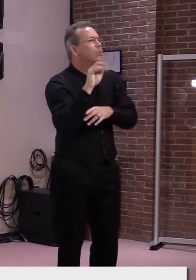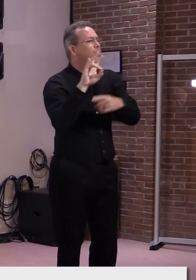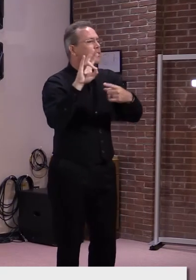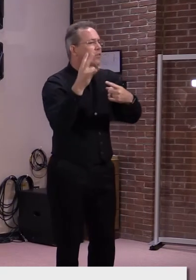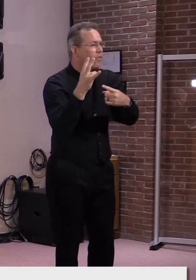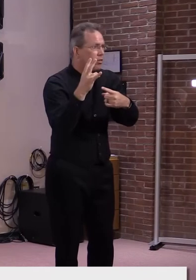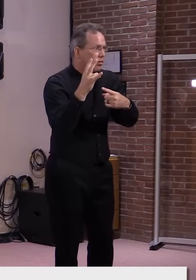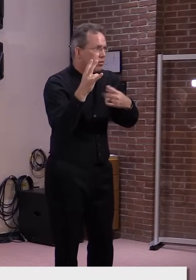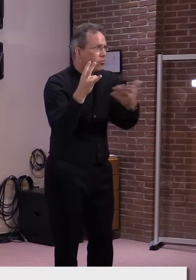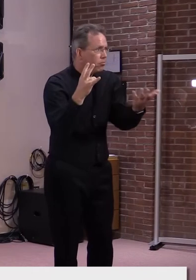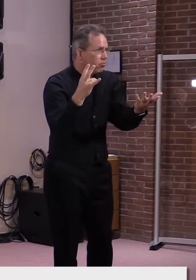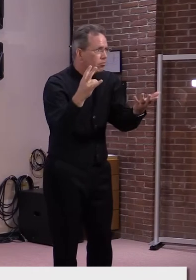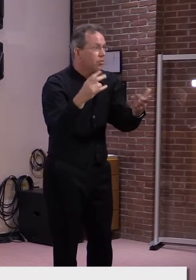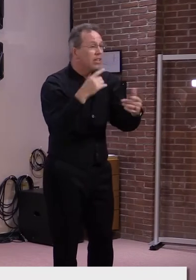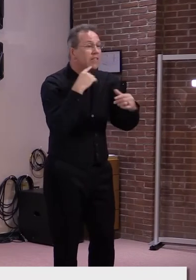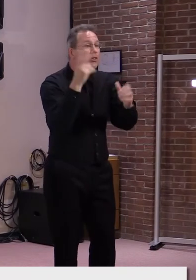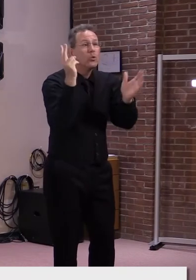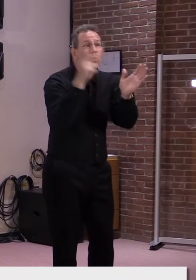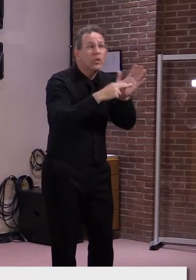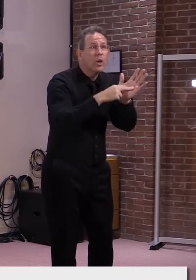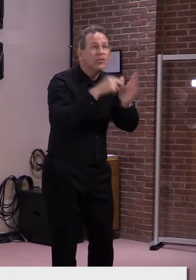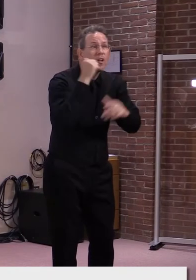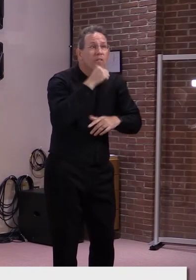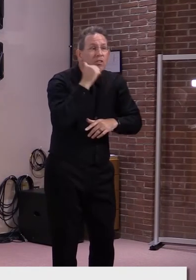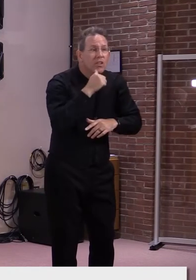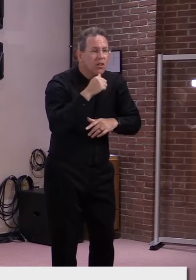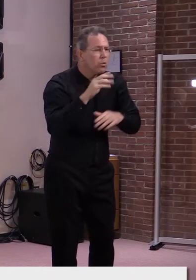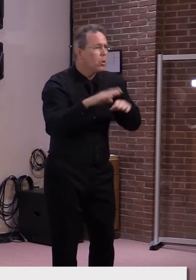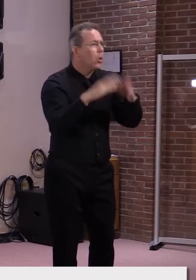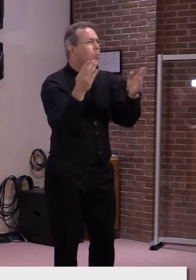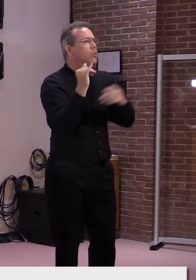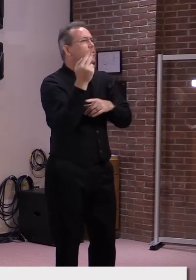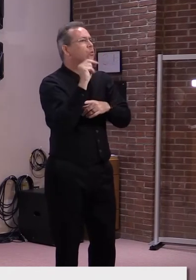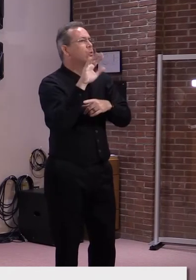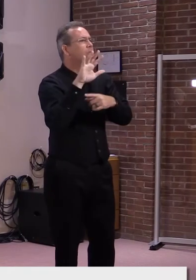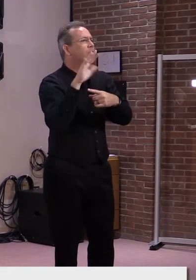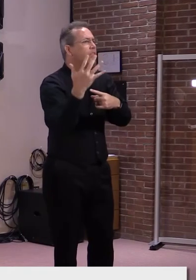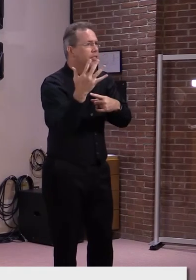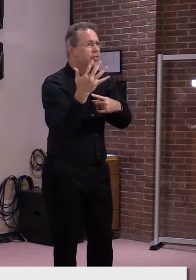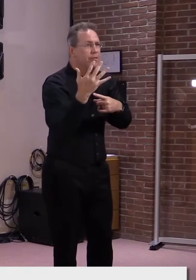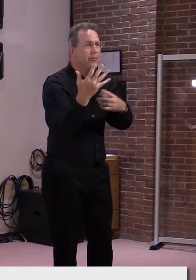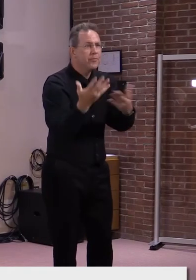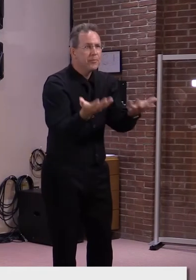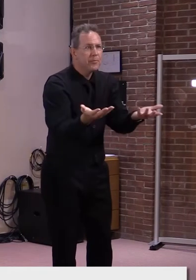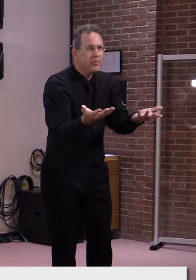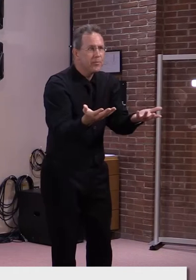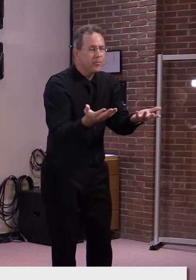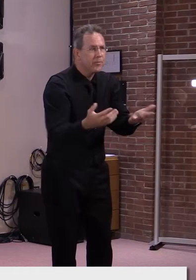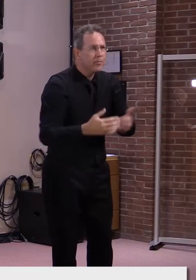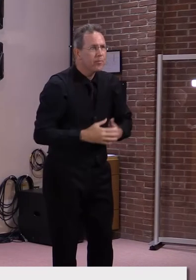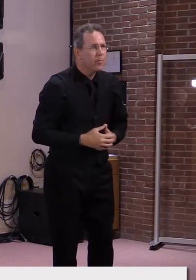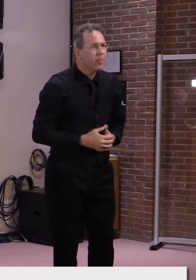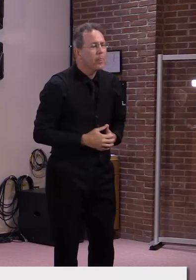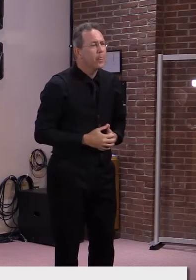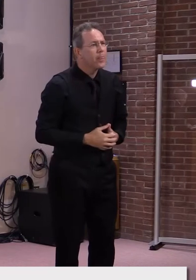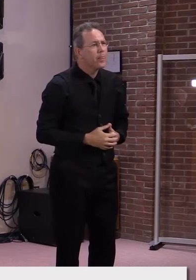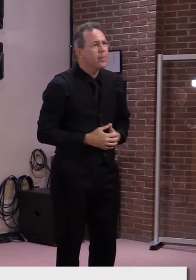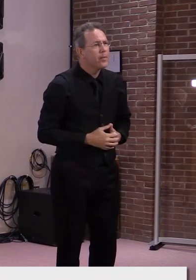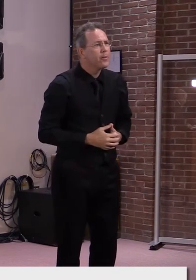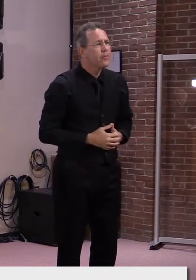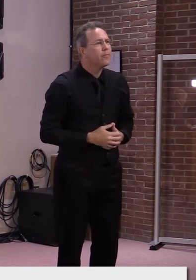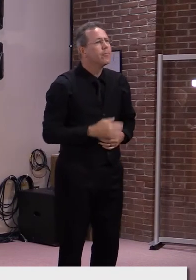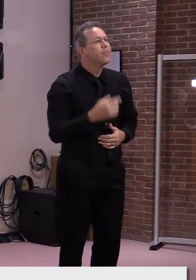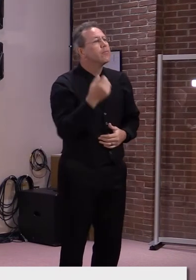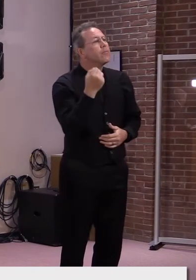if 2,000 a day are vaccinated, then reopening would be June 5th. According to data from